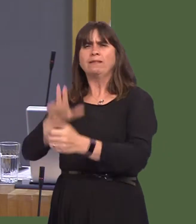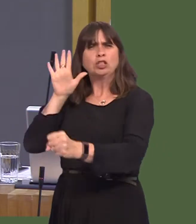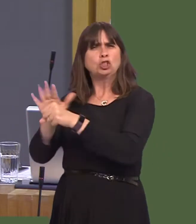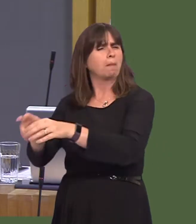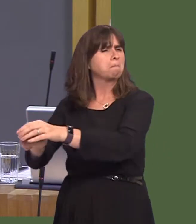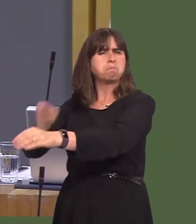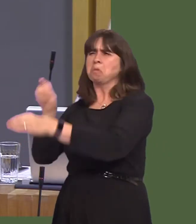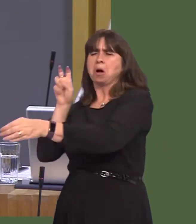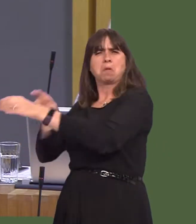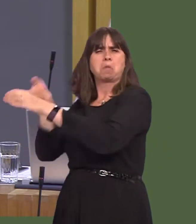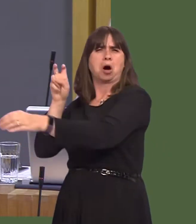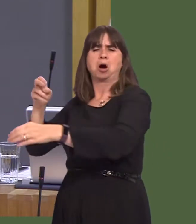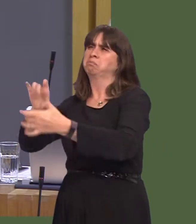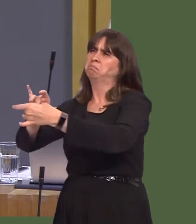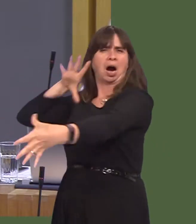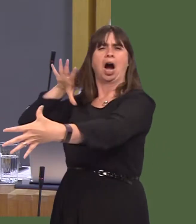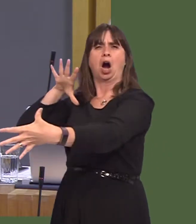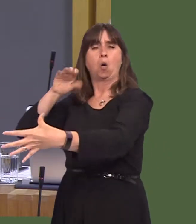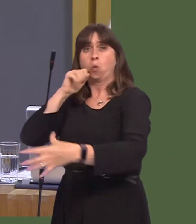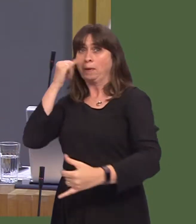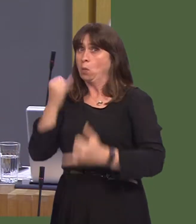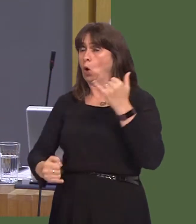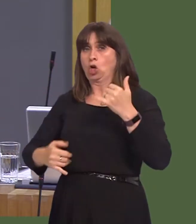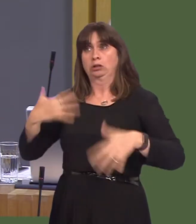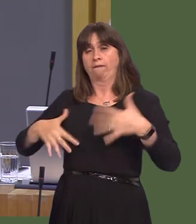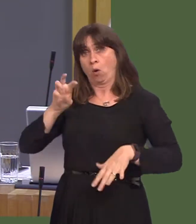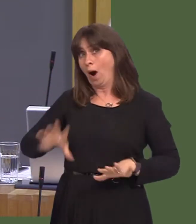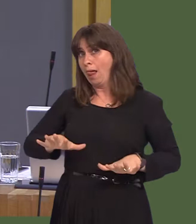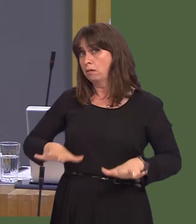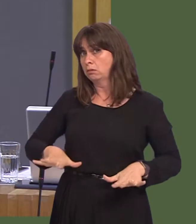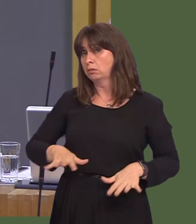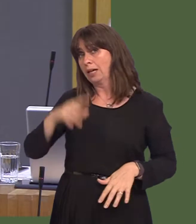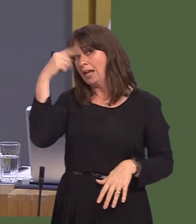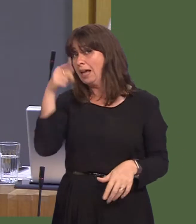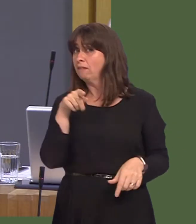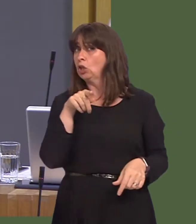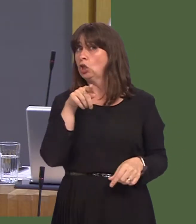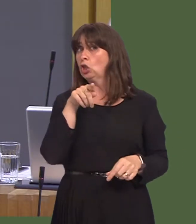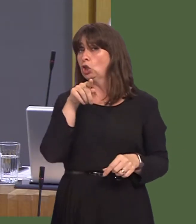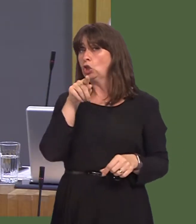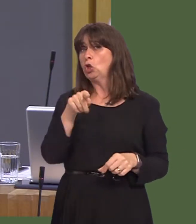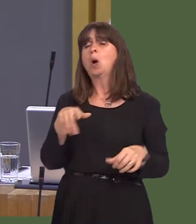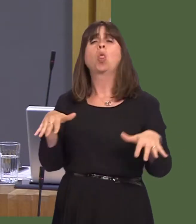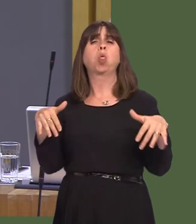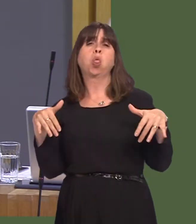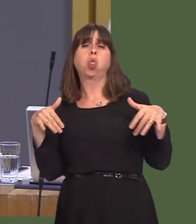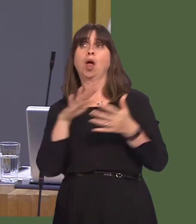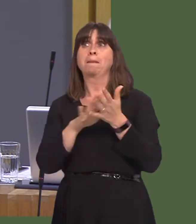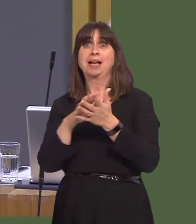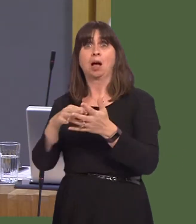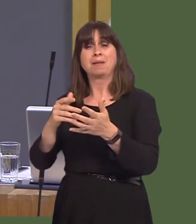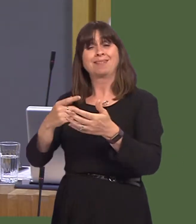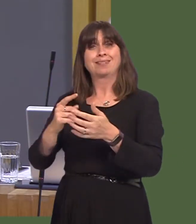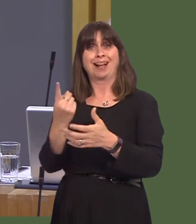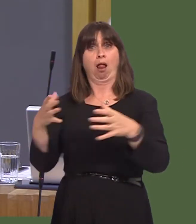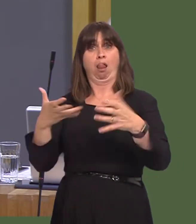extreme Tory Brexit that will be so disastrous for Wales. If you let your party drag us out of the single market, you